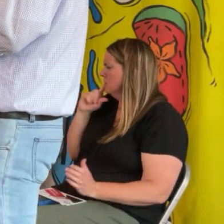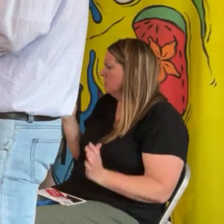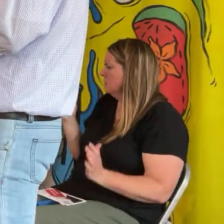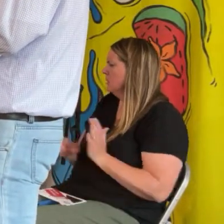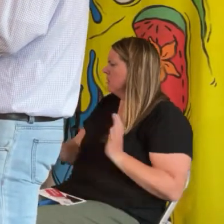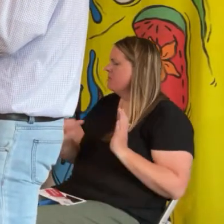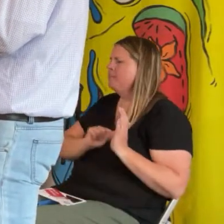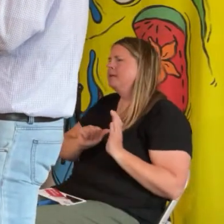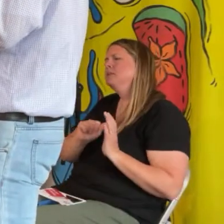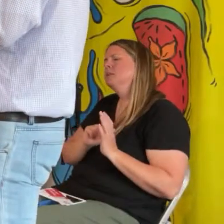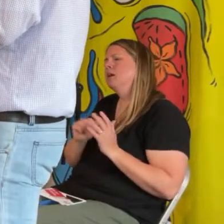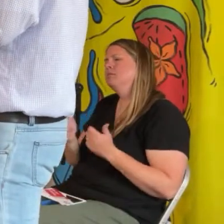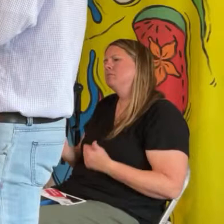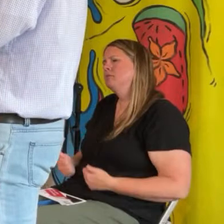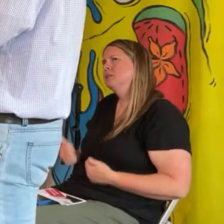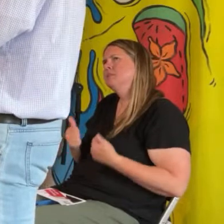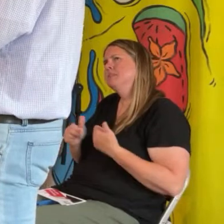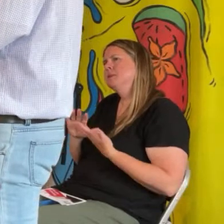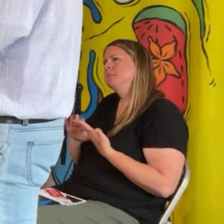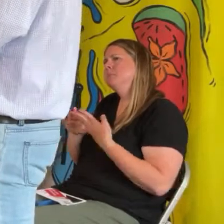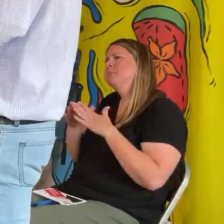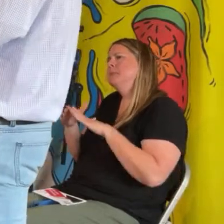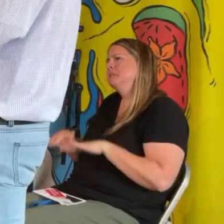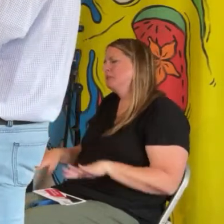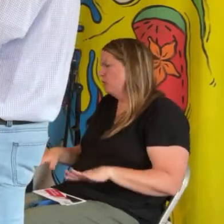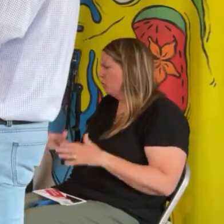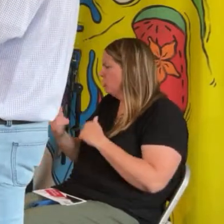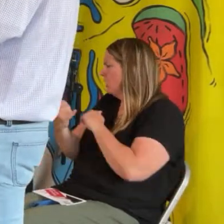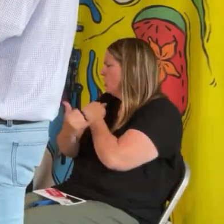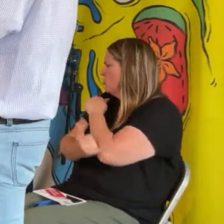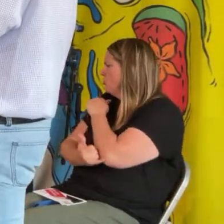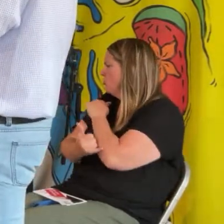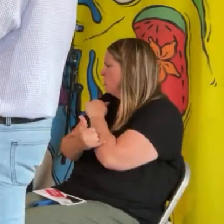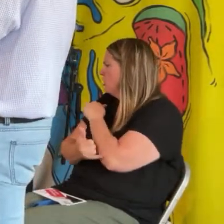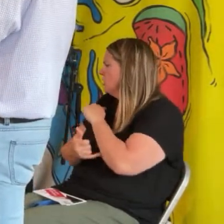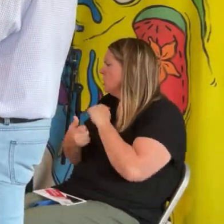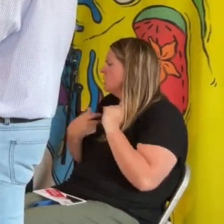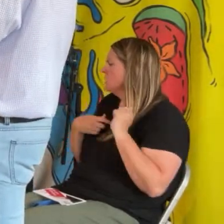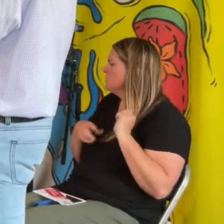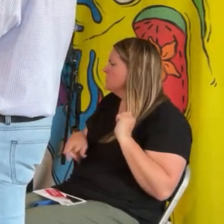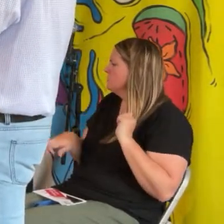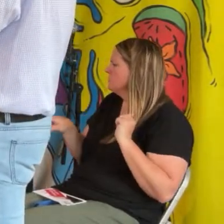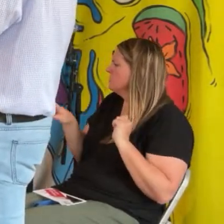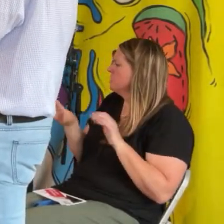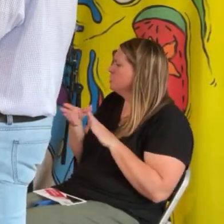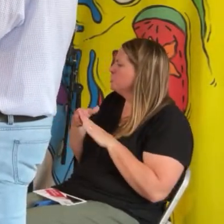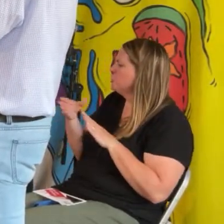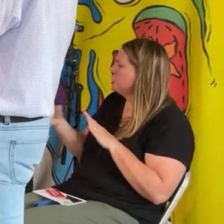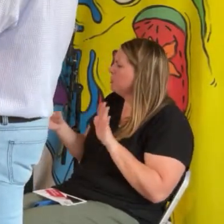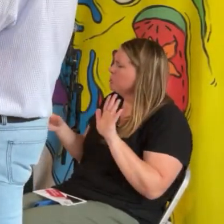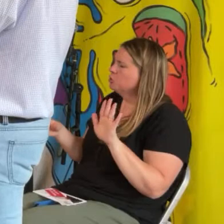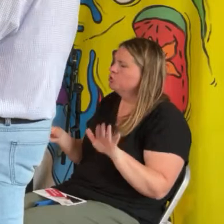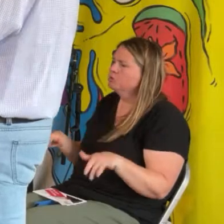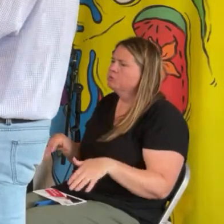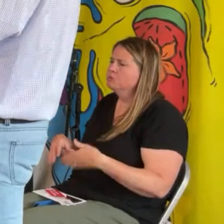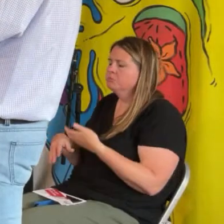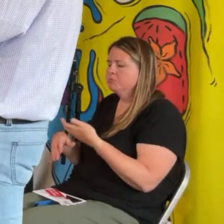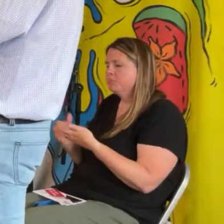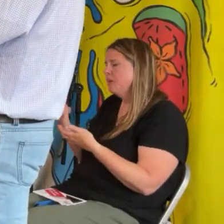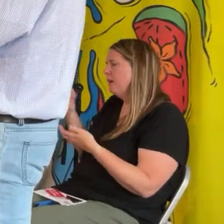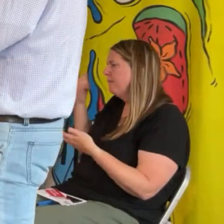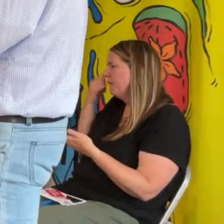myself in a peaceful country. I watch neighbors open their phones to watch a